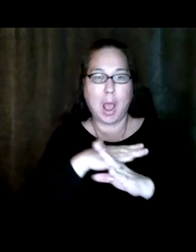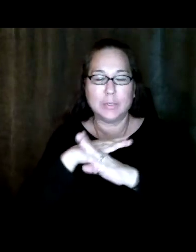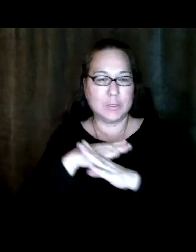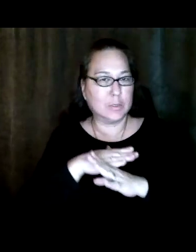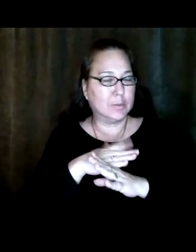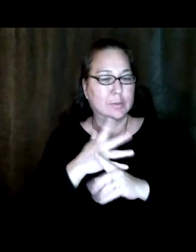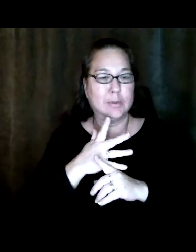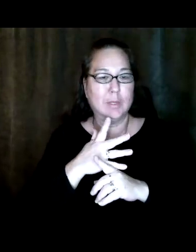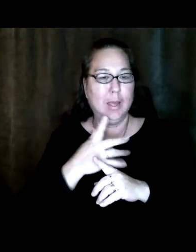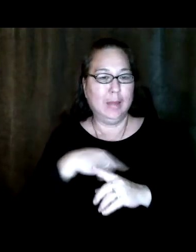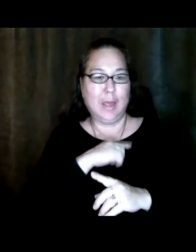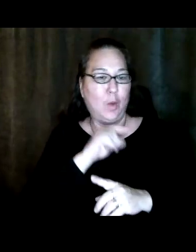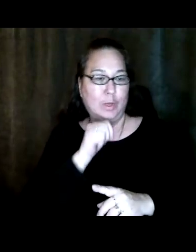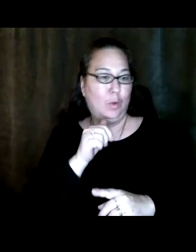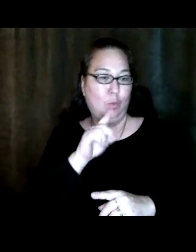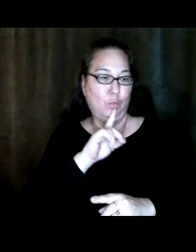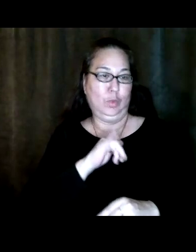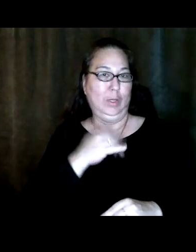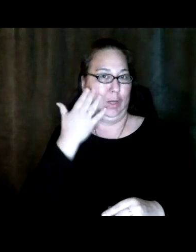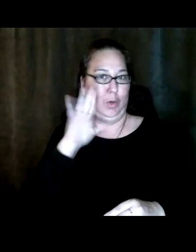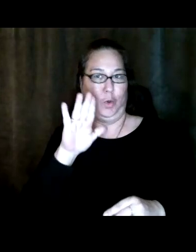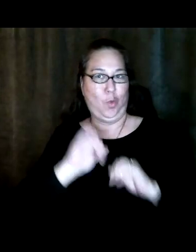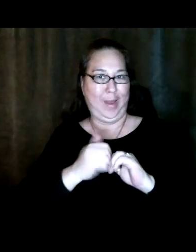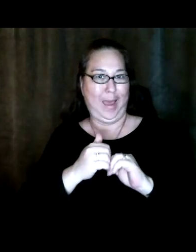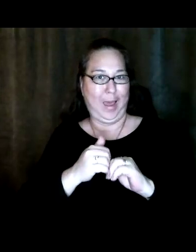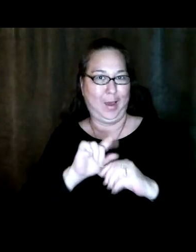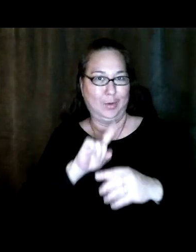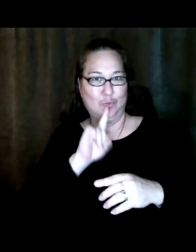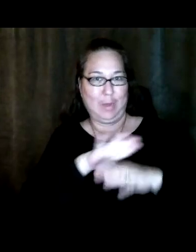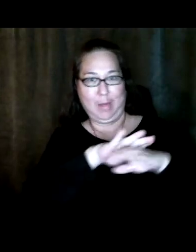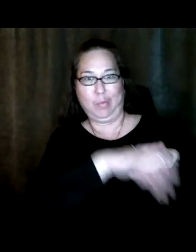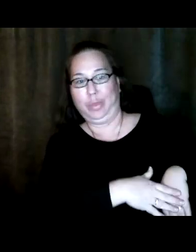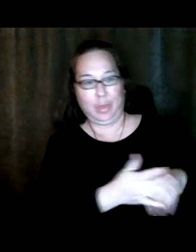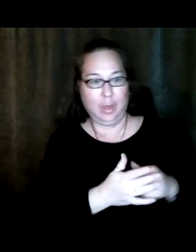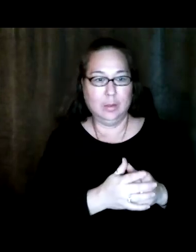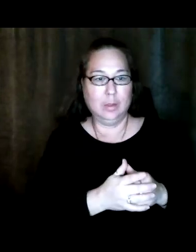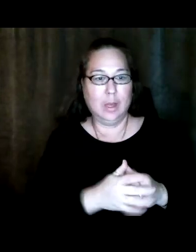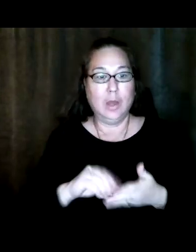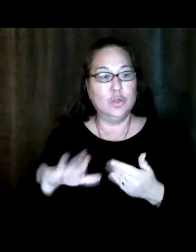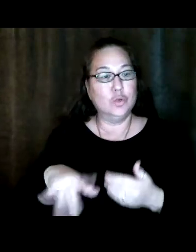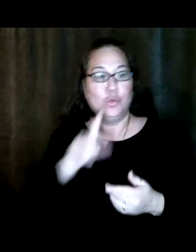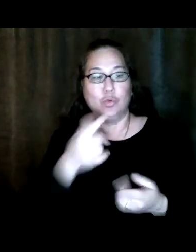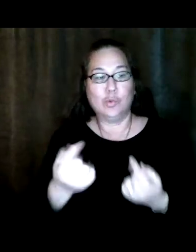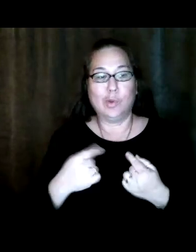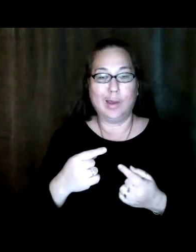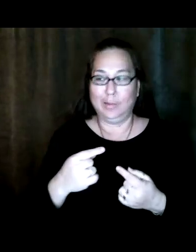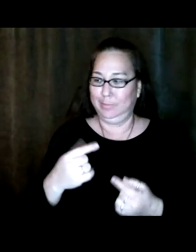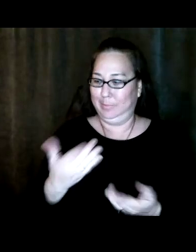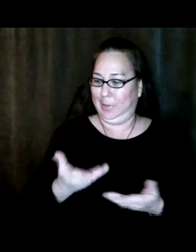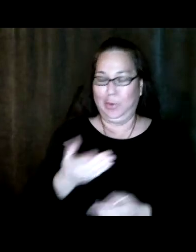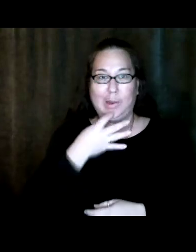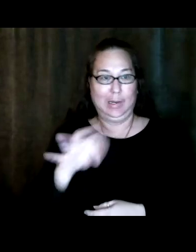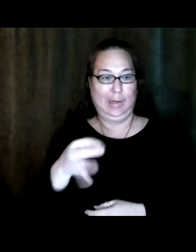I have students who come in at 19. I have 2 years at most with them, and